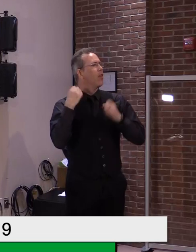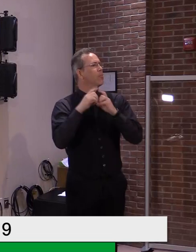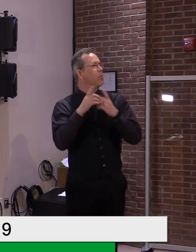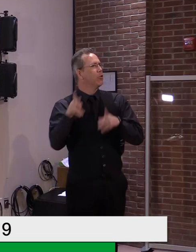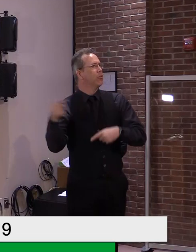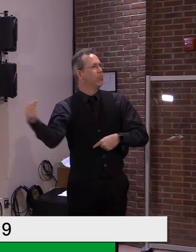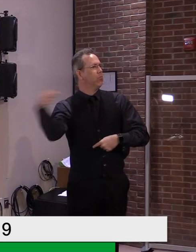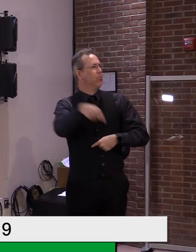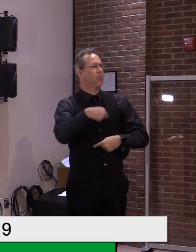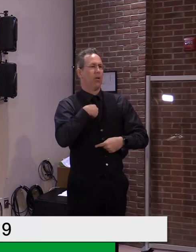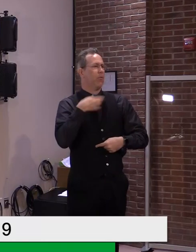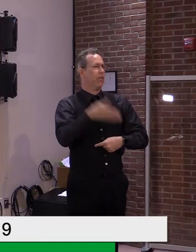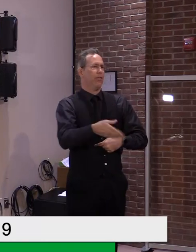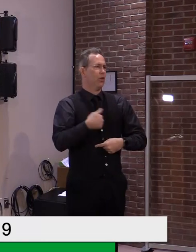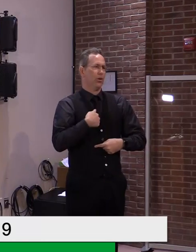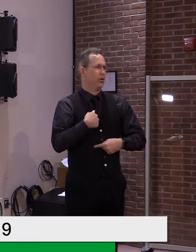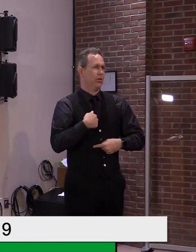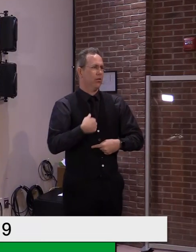Okay.